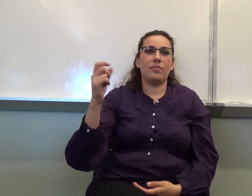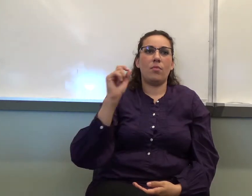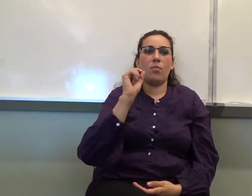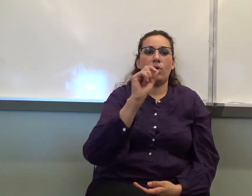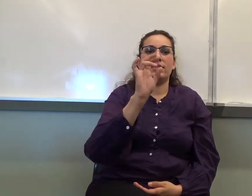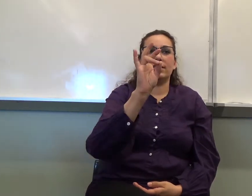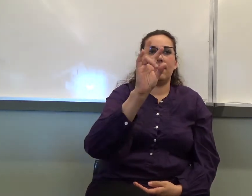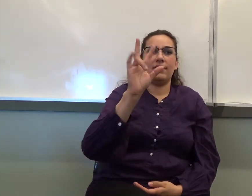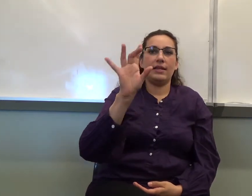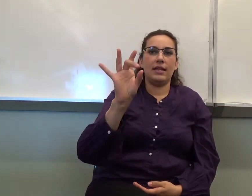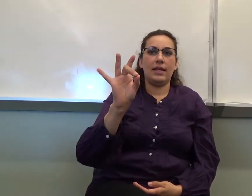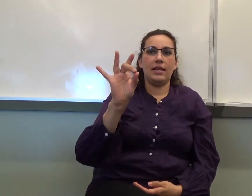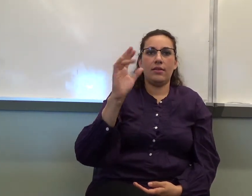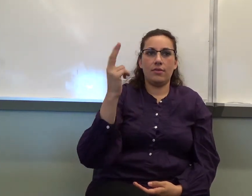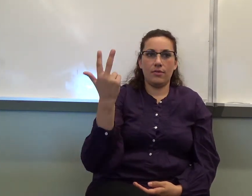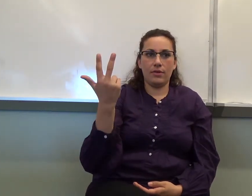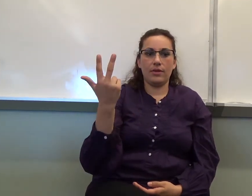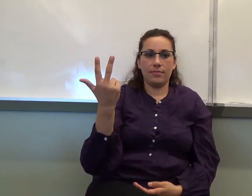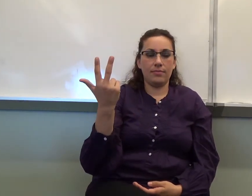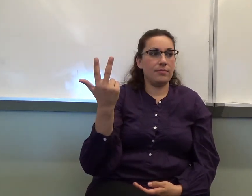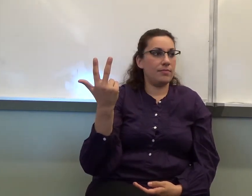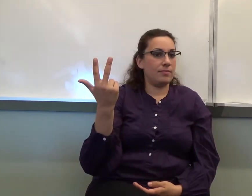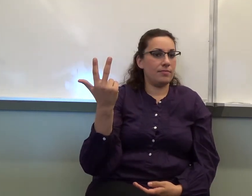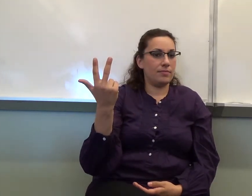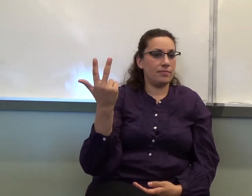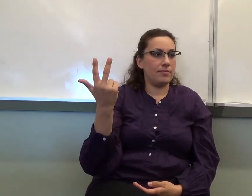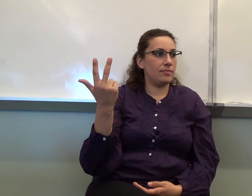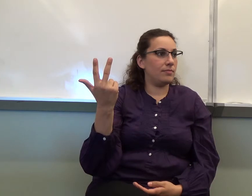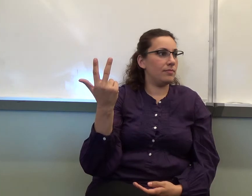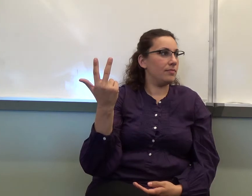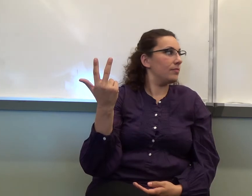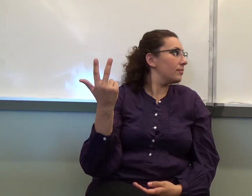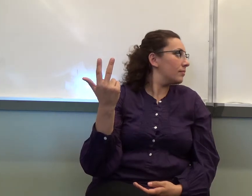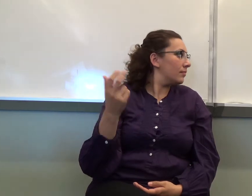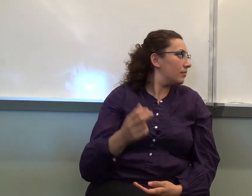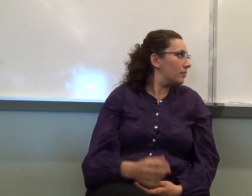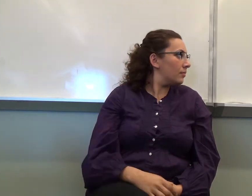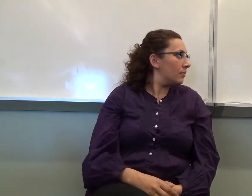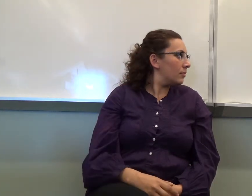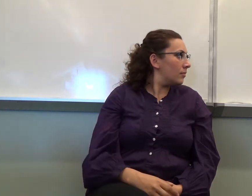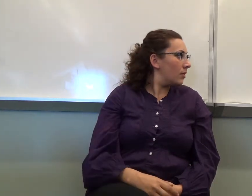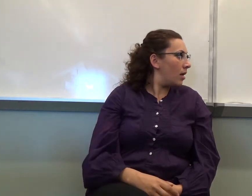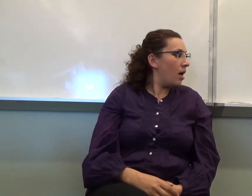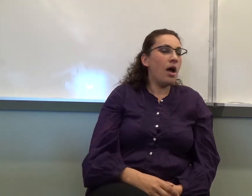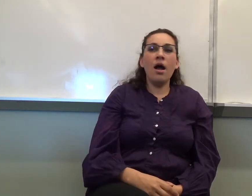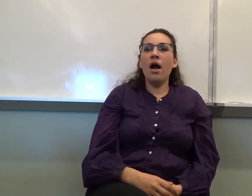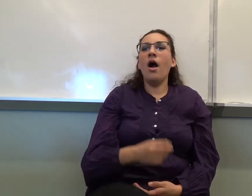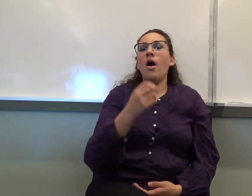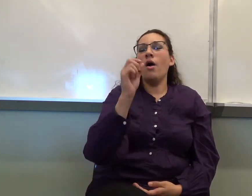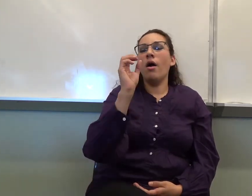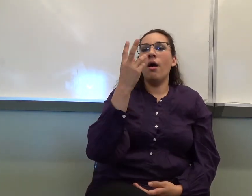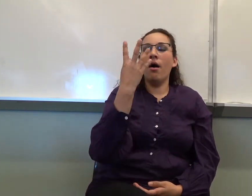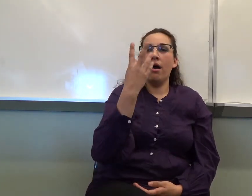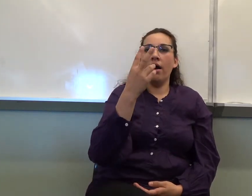0.783. With the 3 with the line on the top. It's a repeating decimal, in other words,